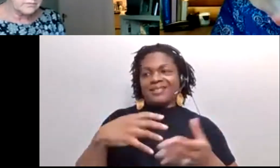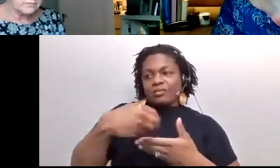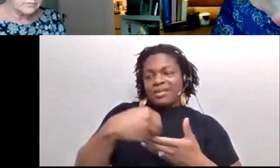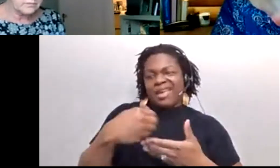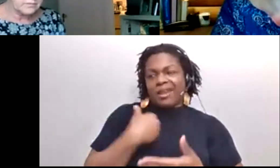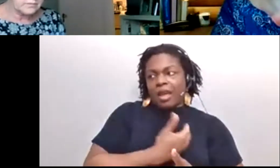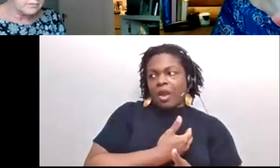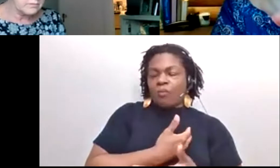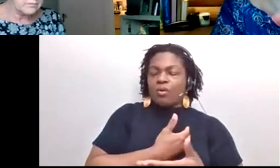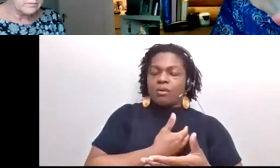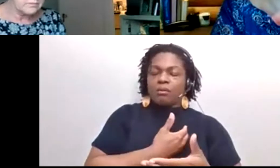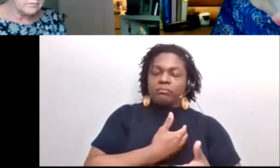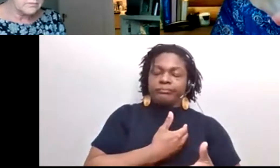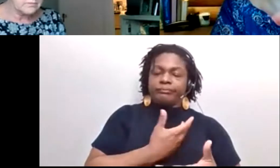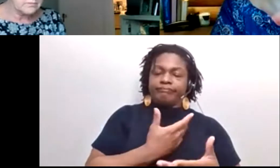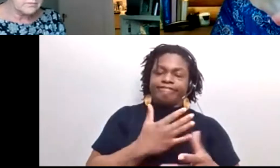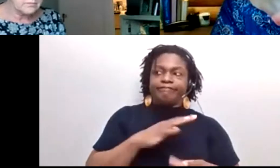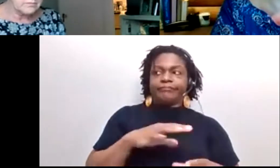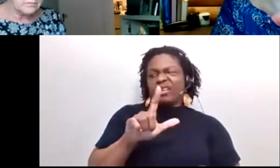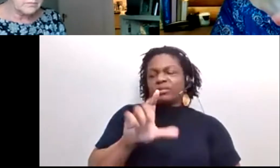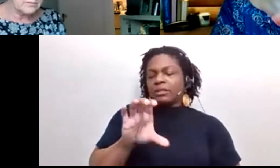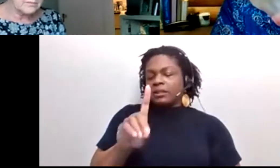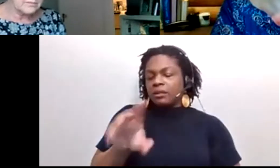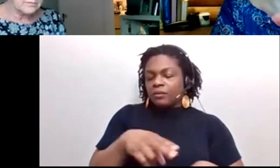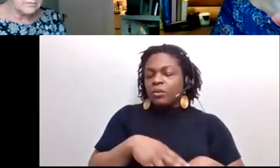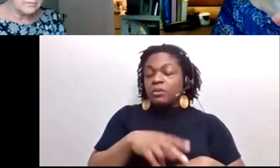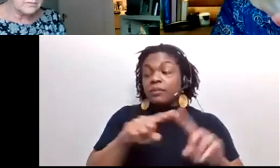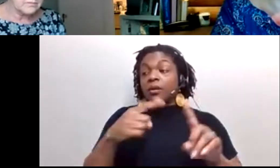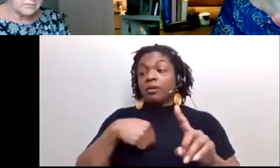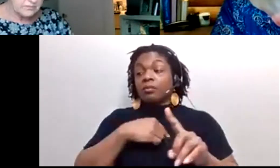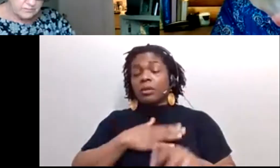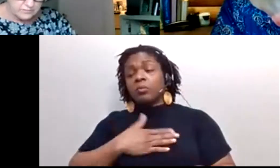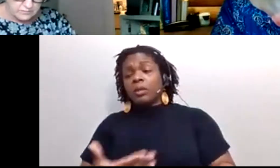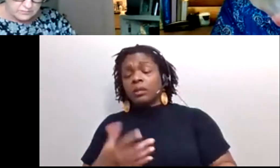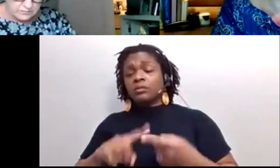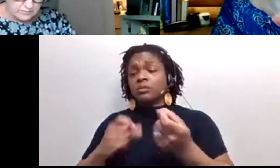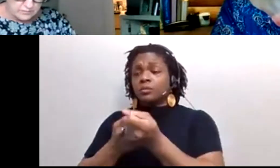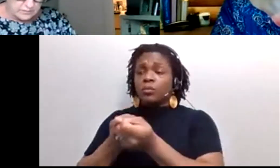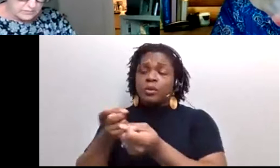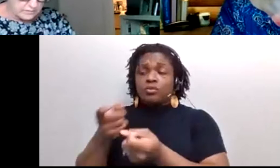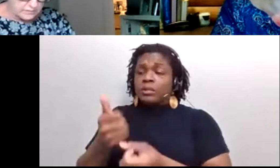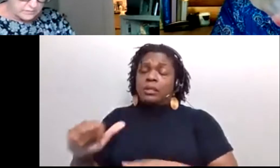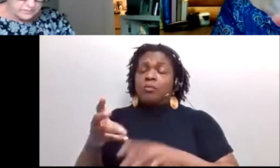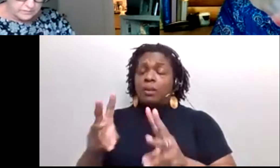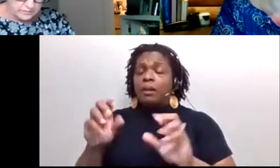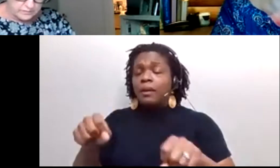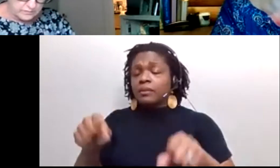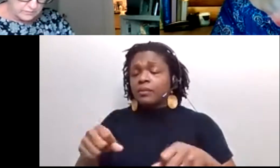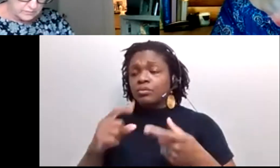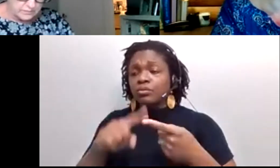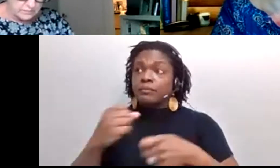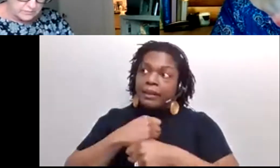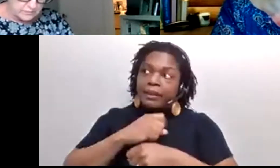the scope of the commission, but certainly we would be willing to, support you in any way possible of trying to ensure